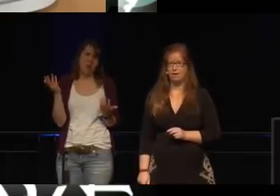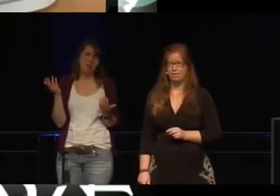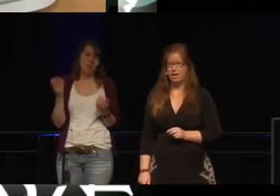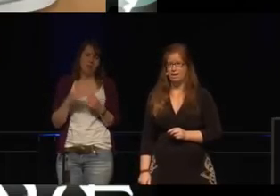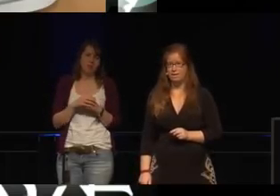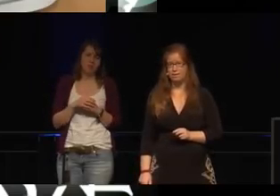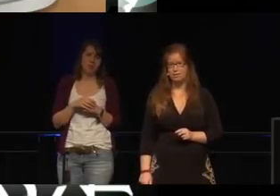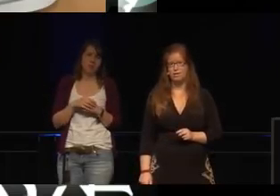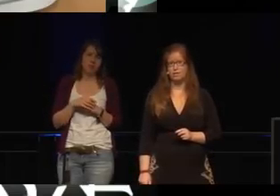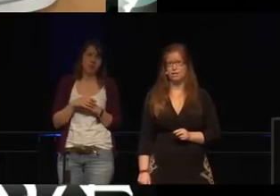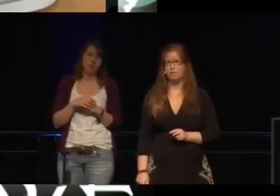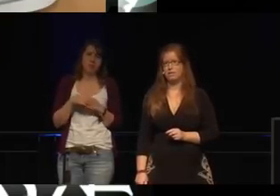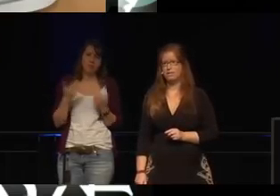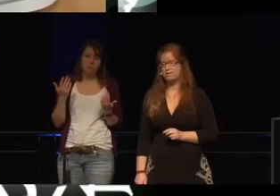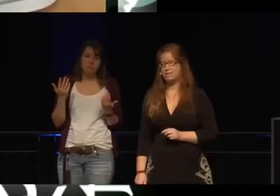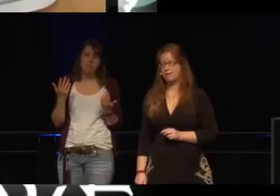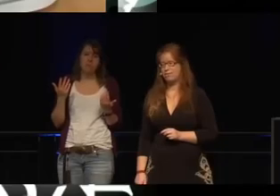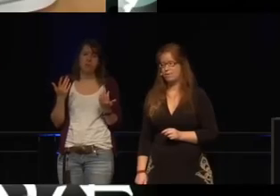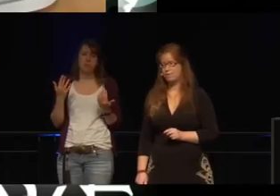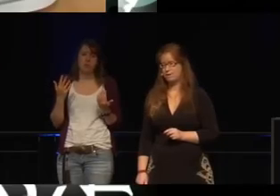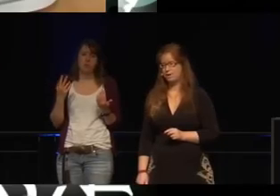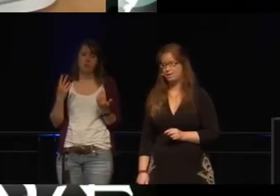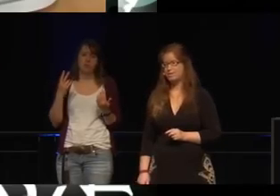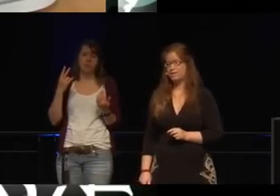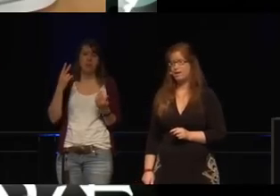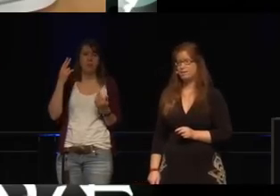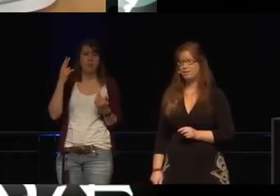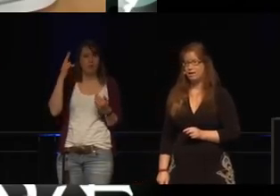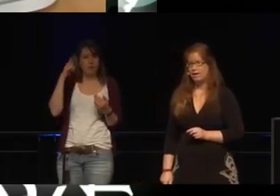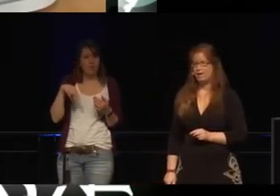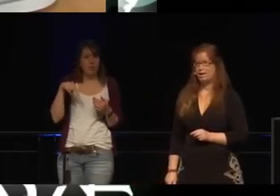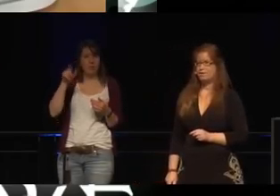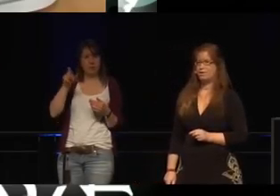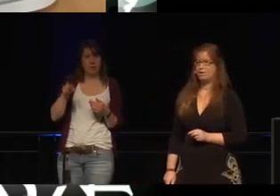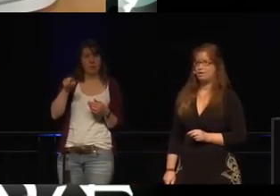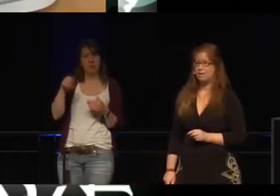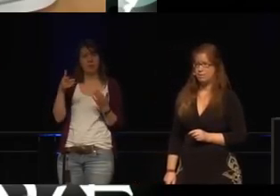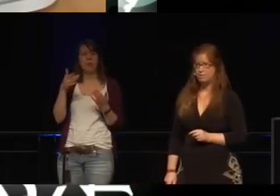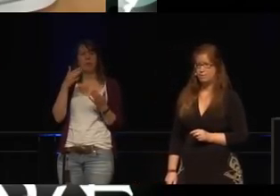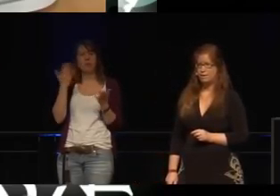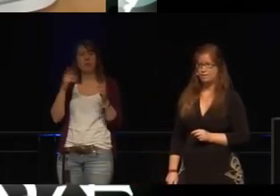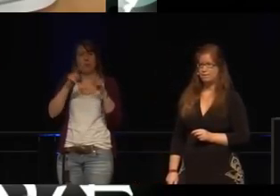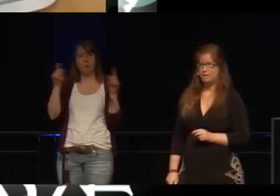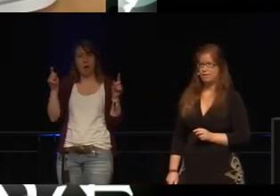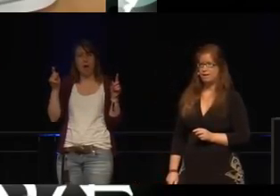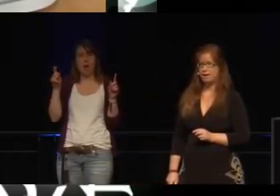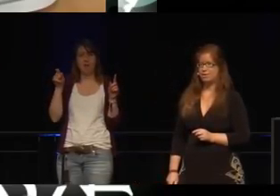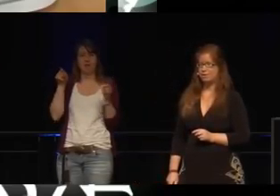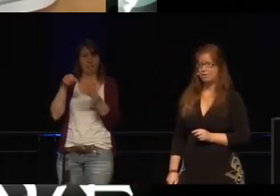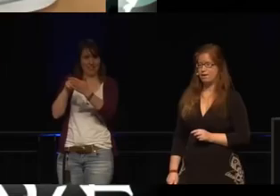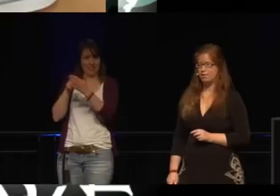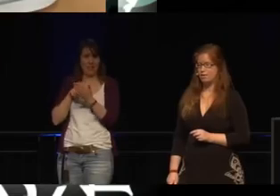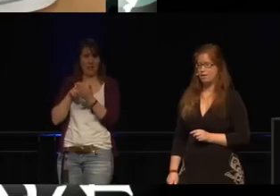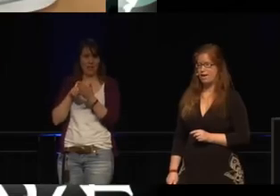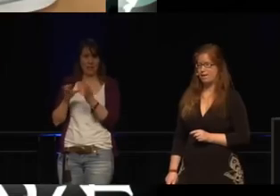is one that is actually built in a lot of companies. And